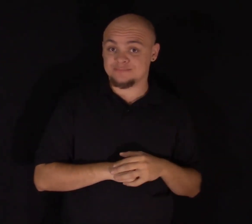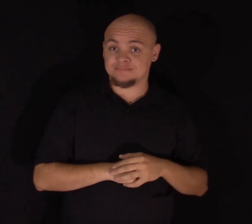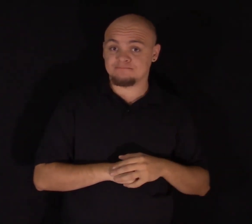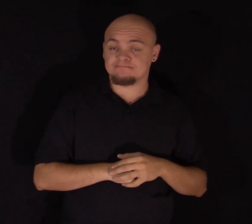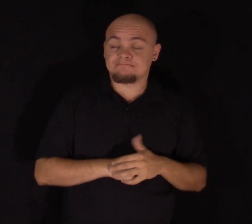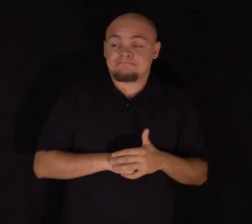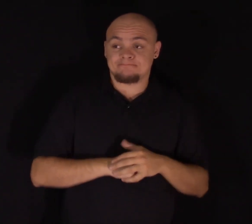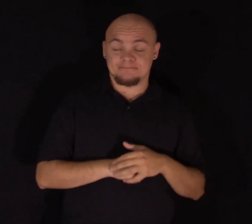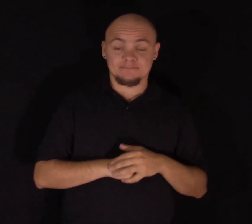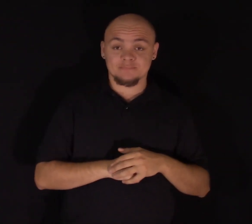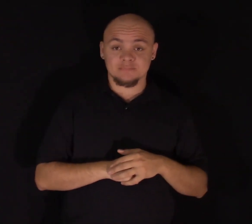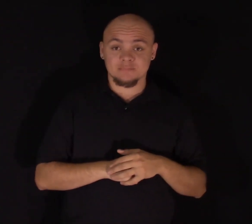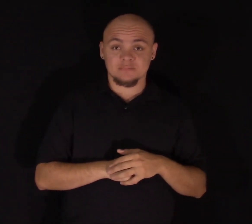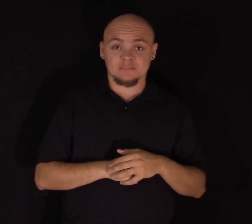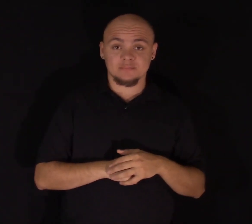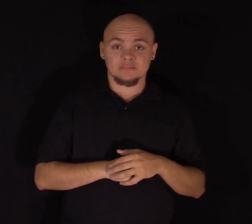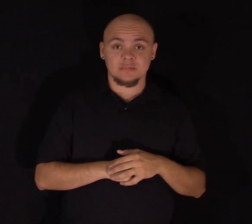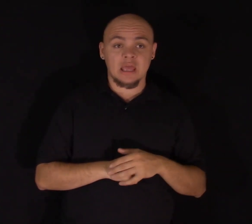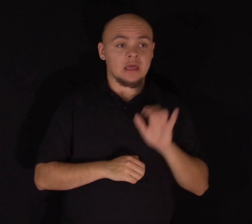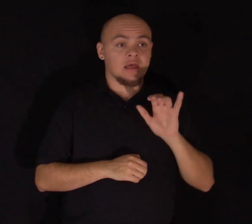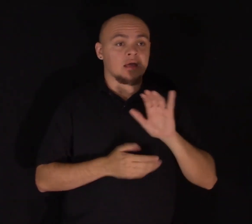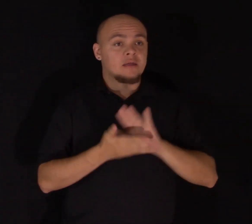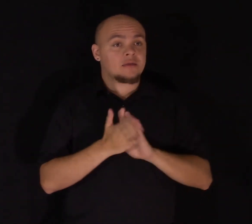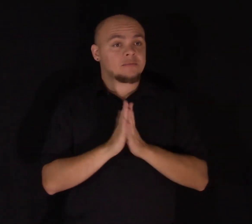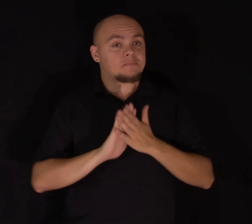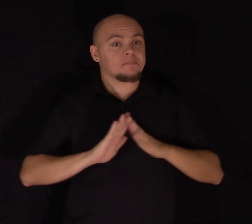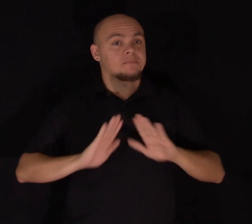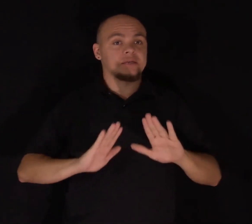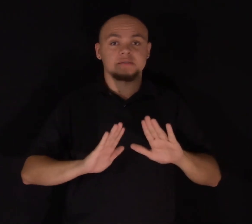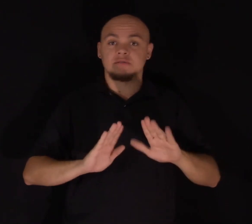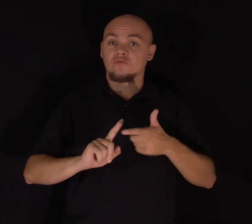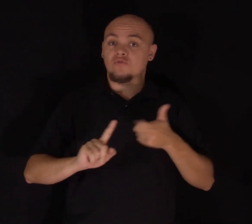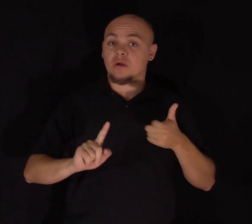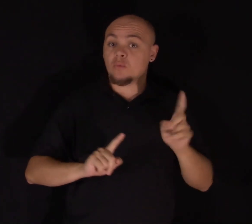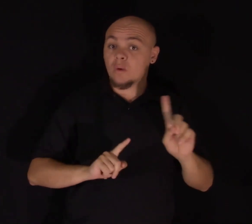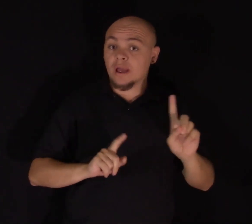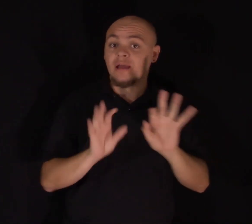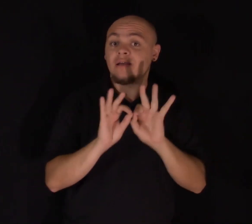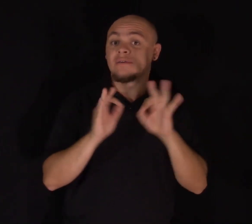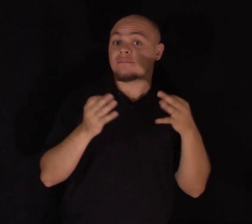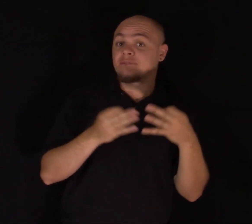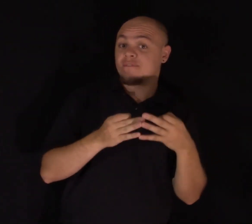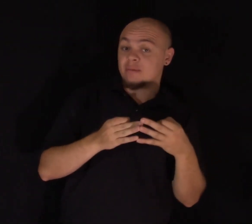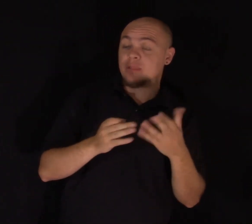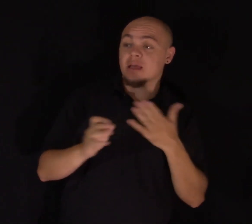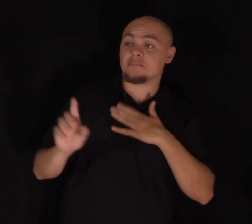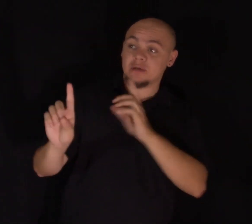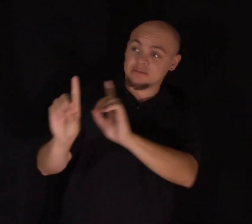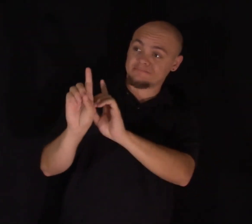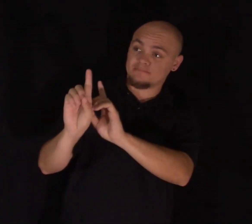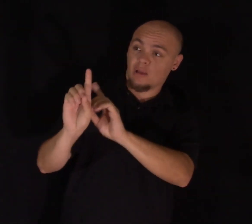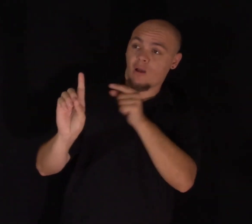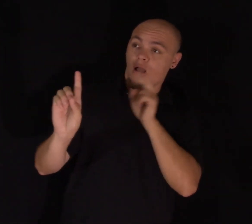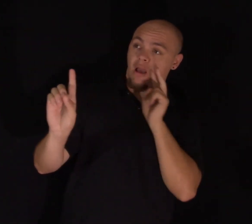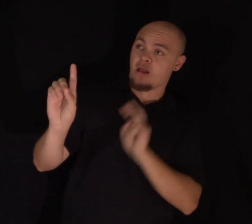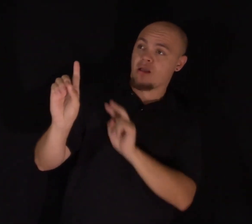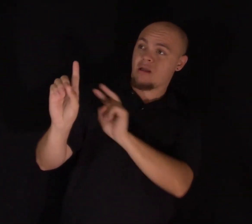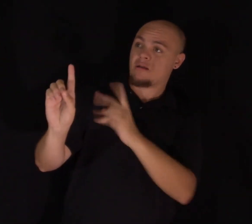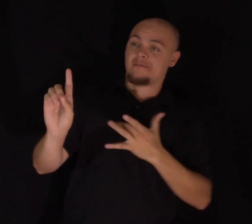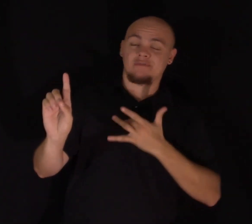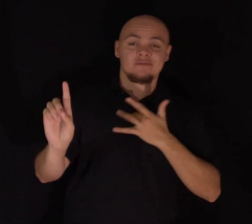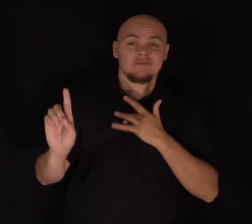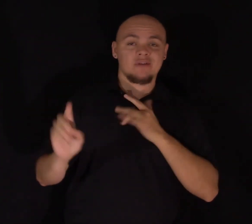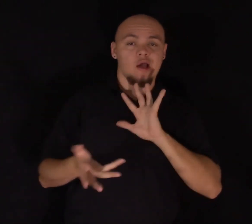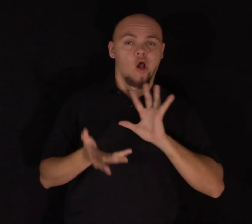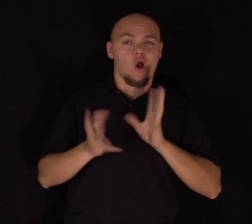And these was also derived from my family and my mentors, who always make me feel whole and good